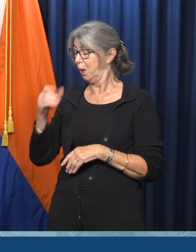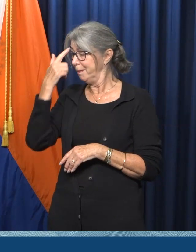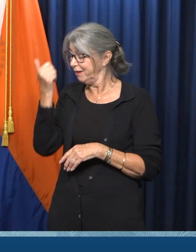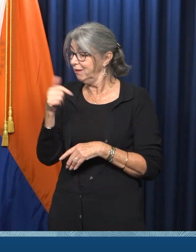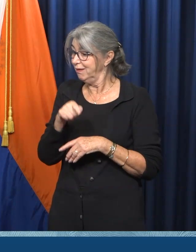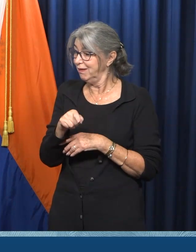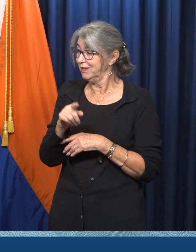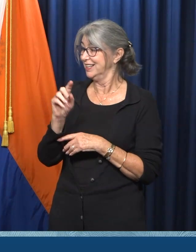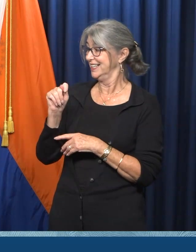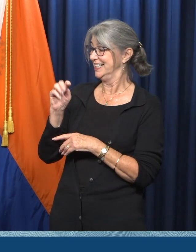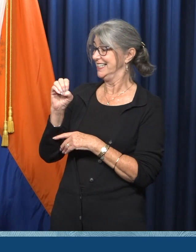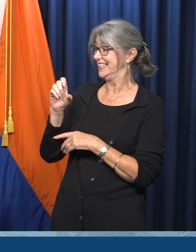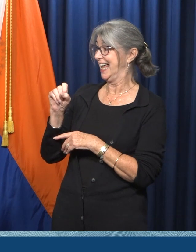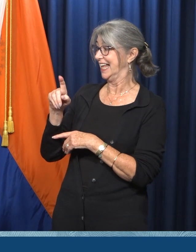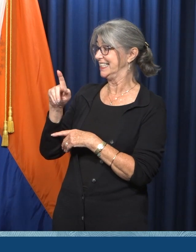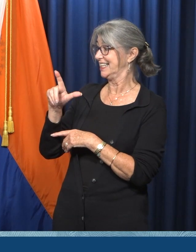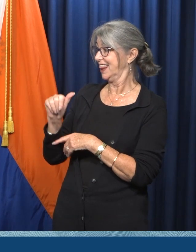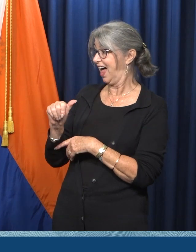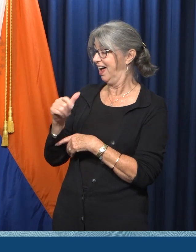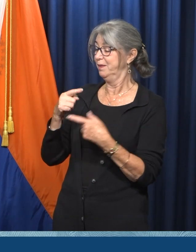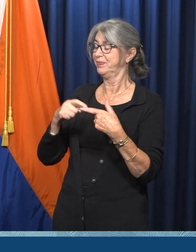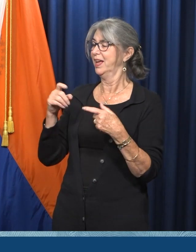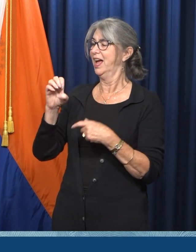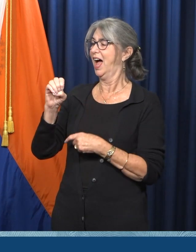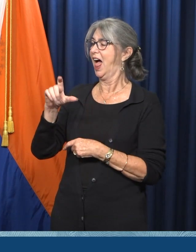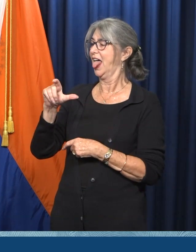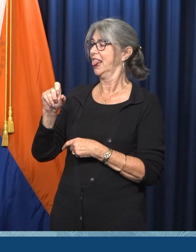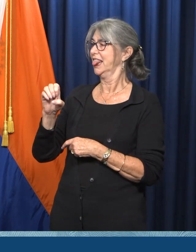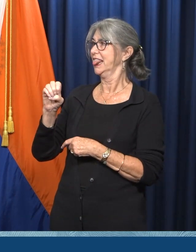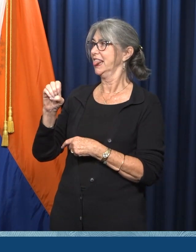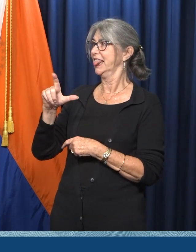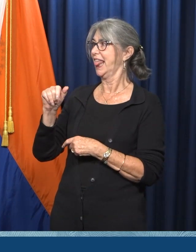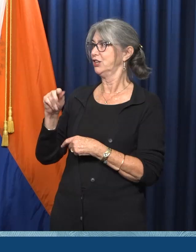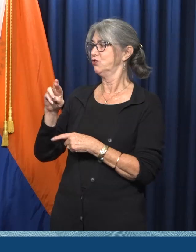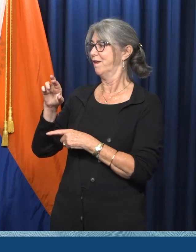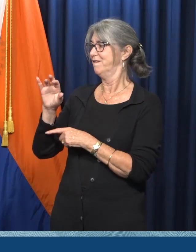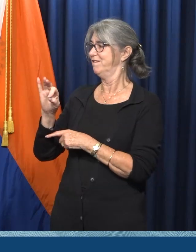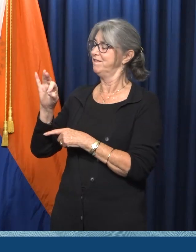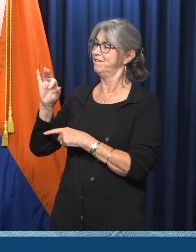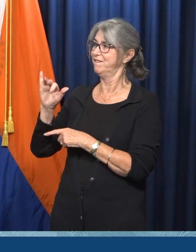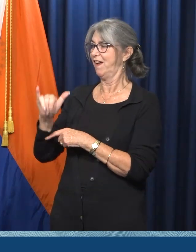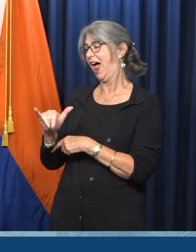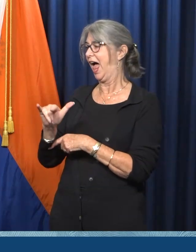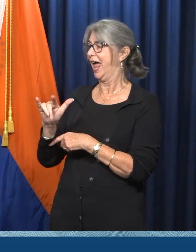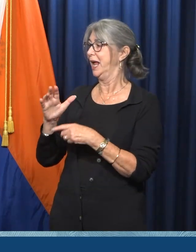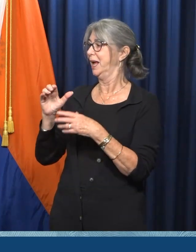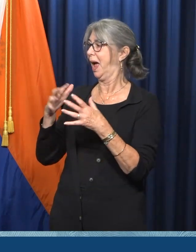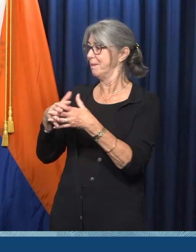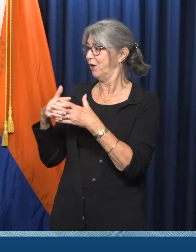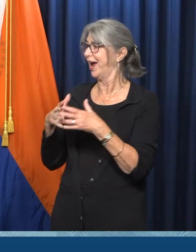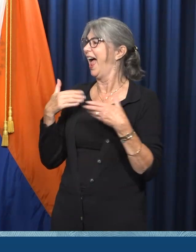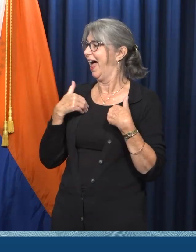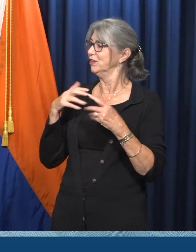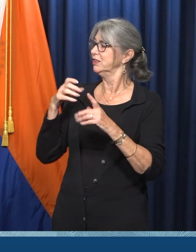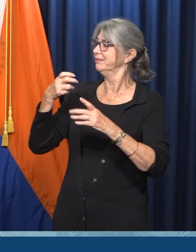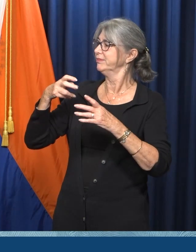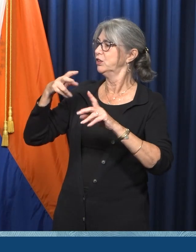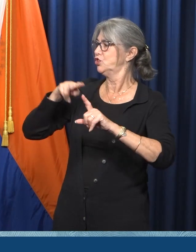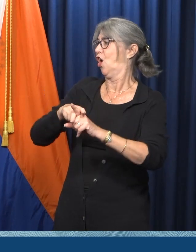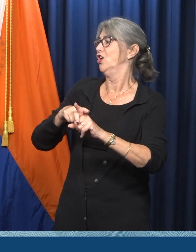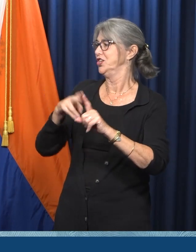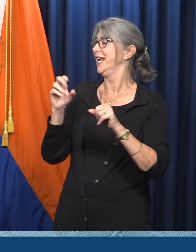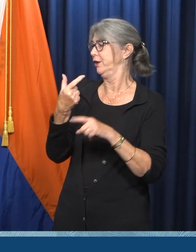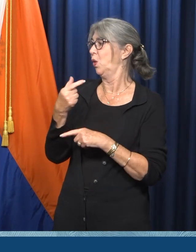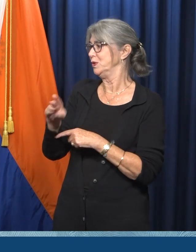both Tesla and Electrify America have their fast chargers right at Golden's Bridge. So right at a